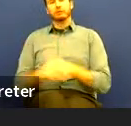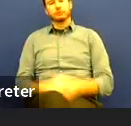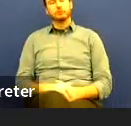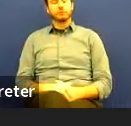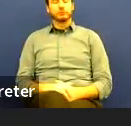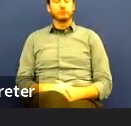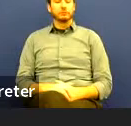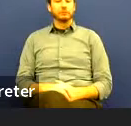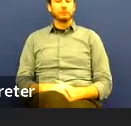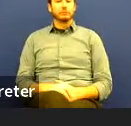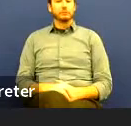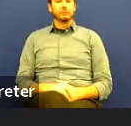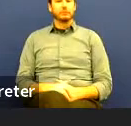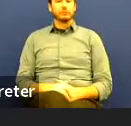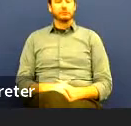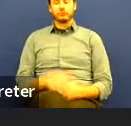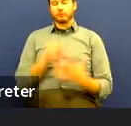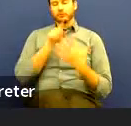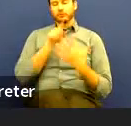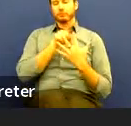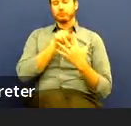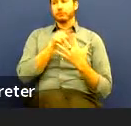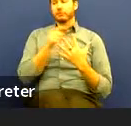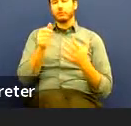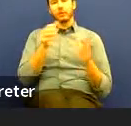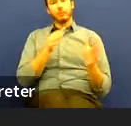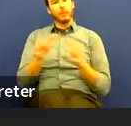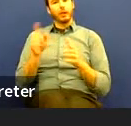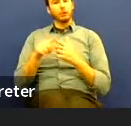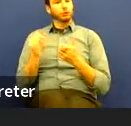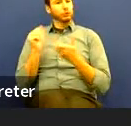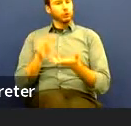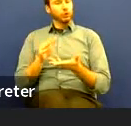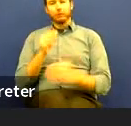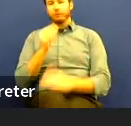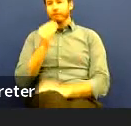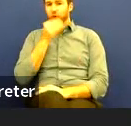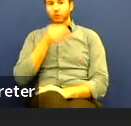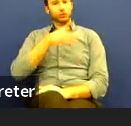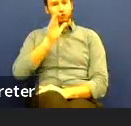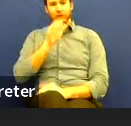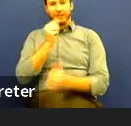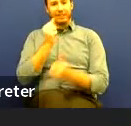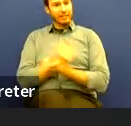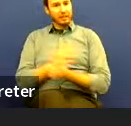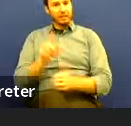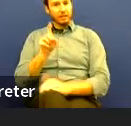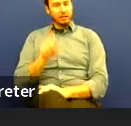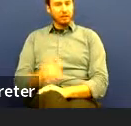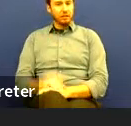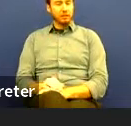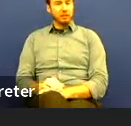artists. Do you have any plans to serve beverages, snacks, foods, anything like that?